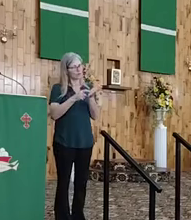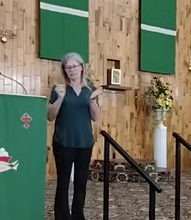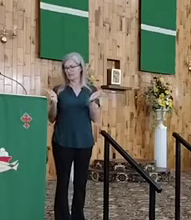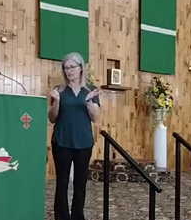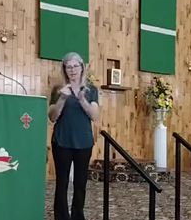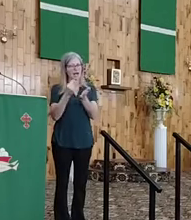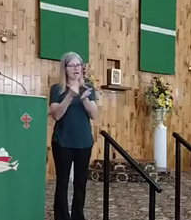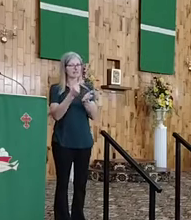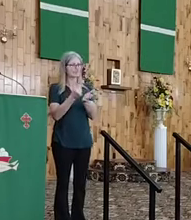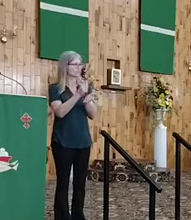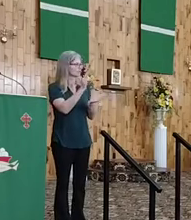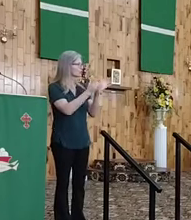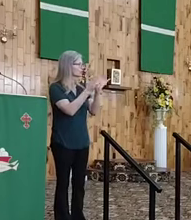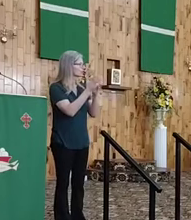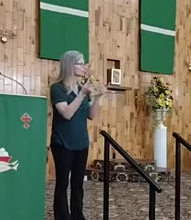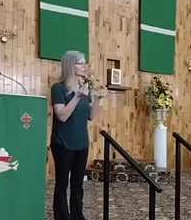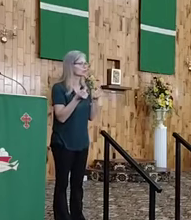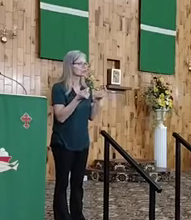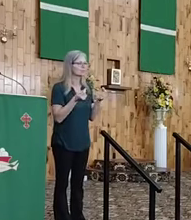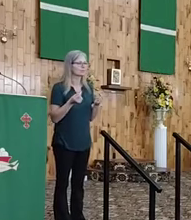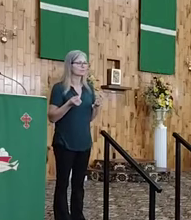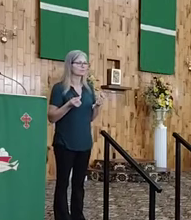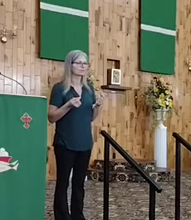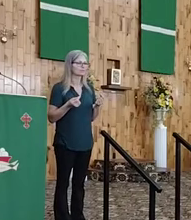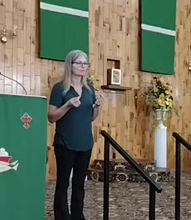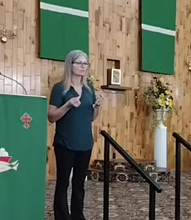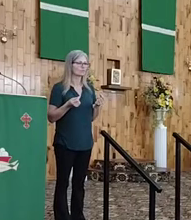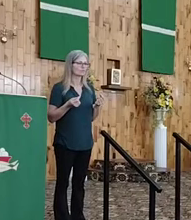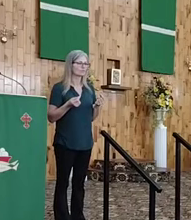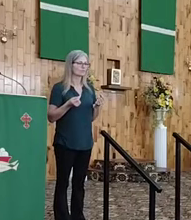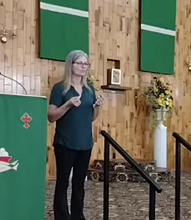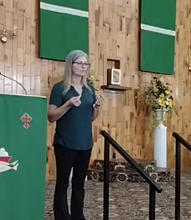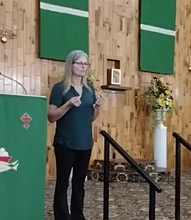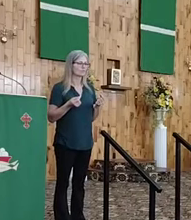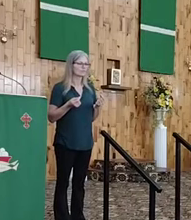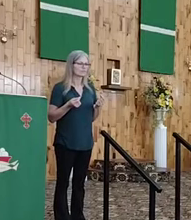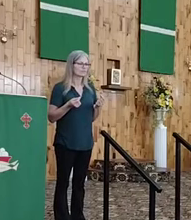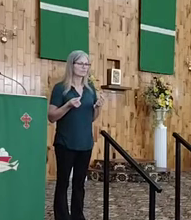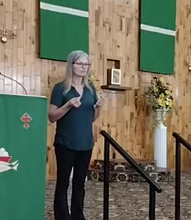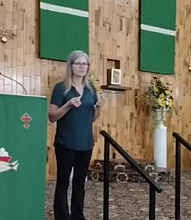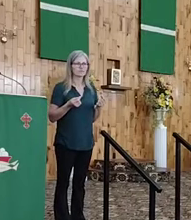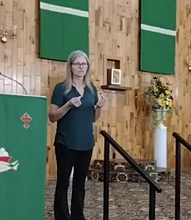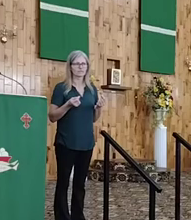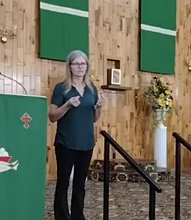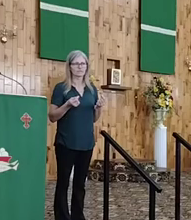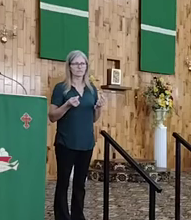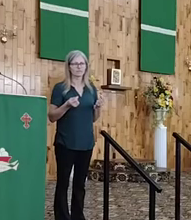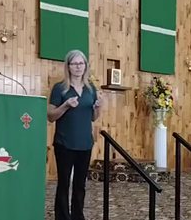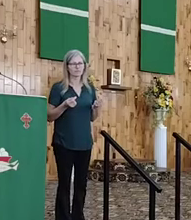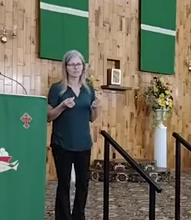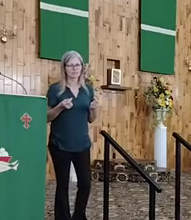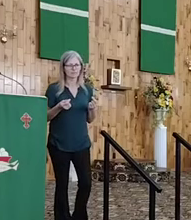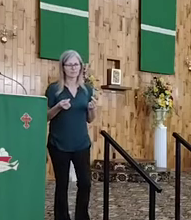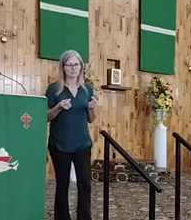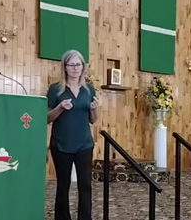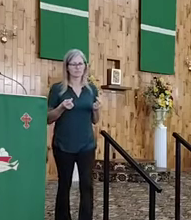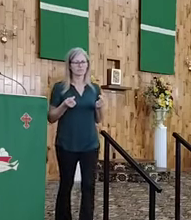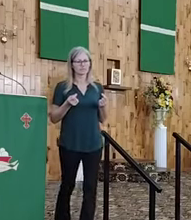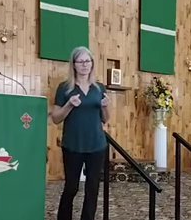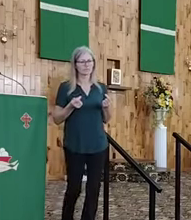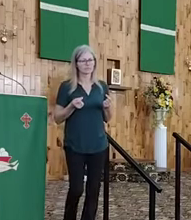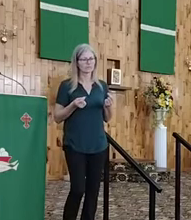do? Well, they brought this man who was lame, mute, and so forth to him to lay hands. And